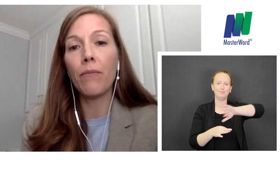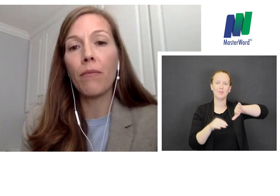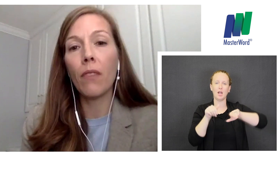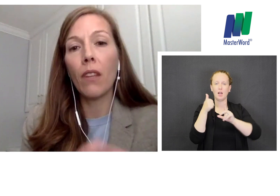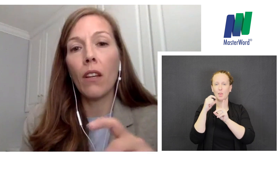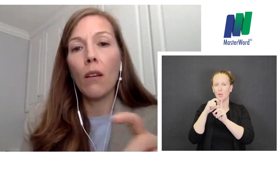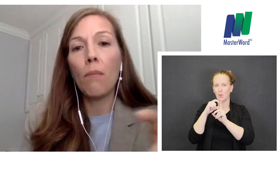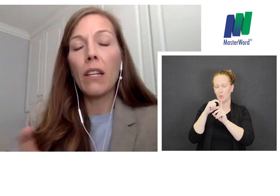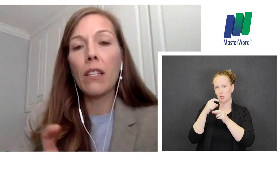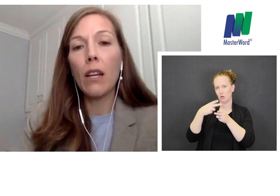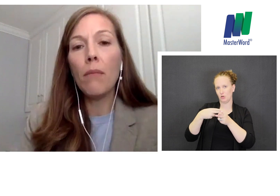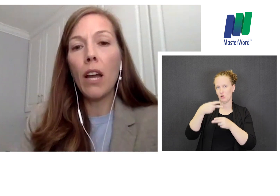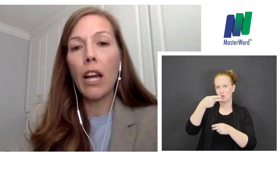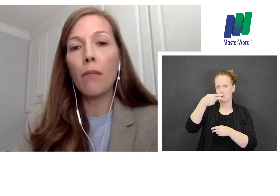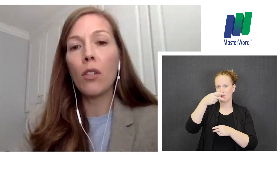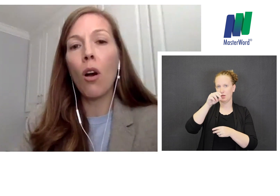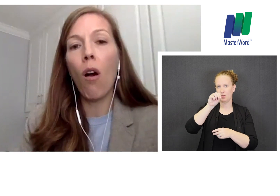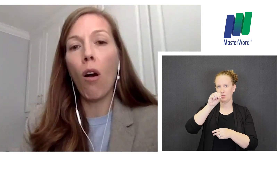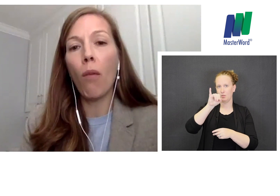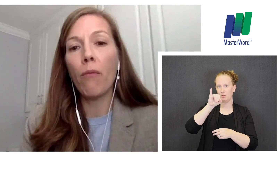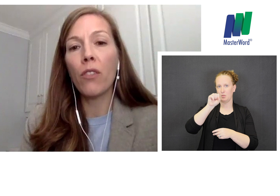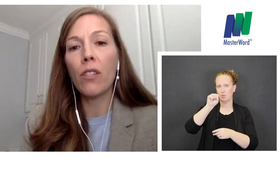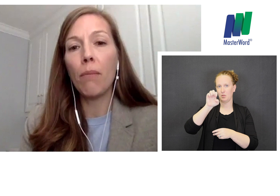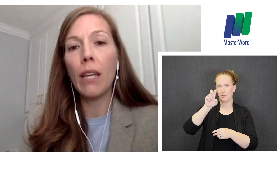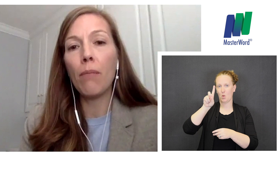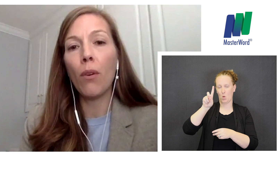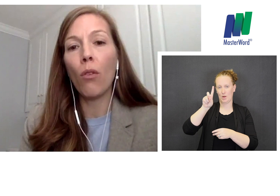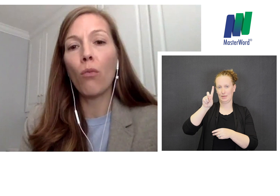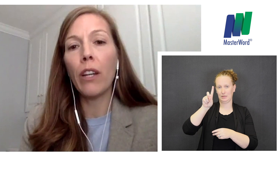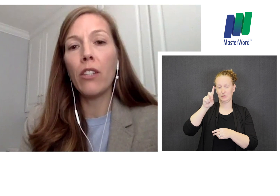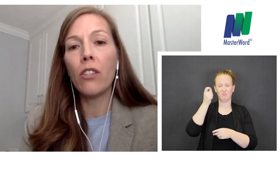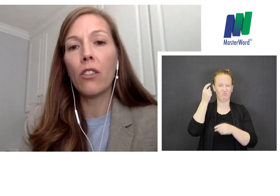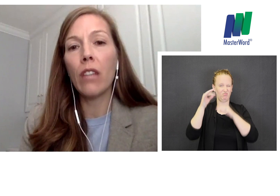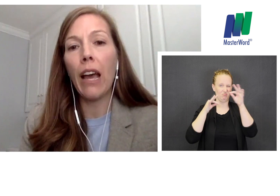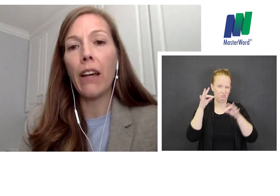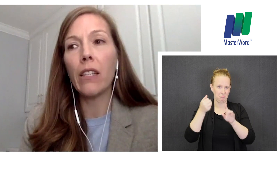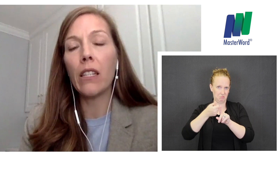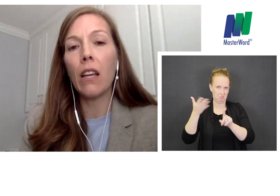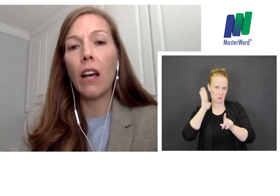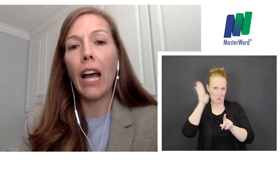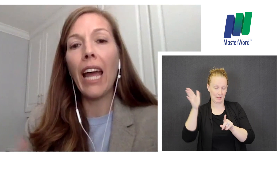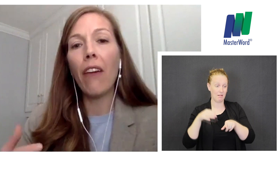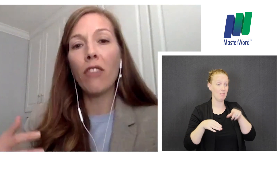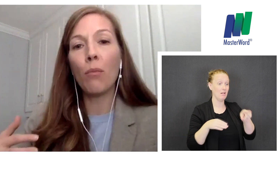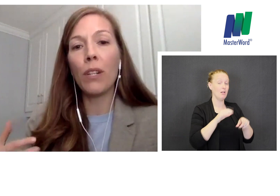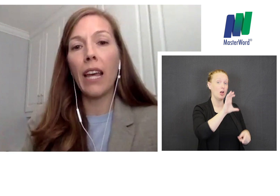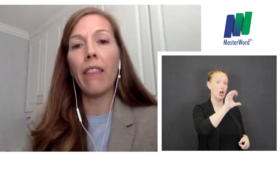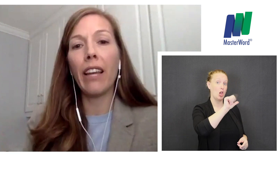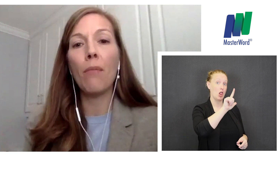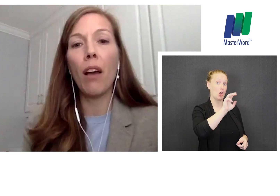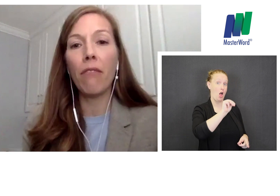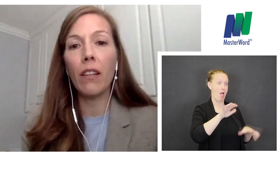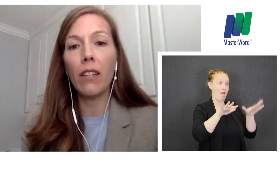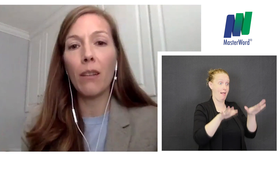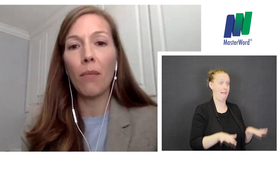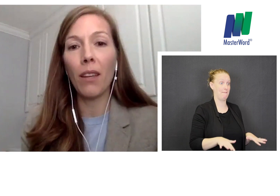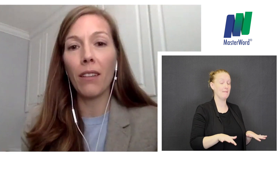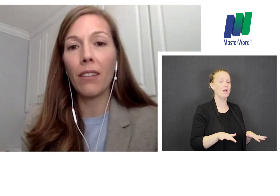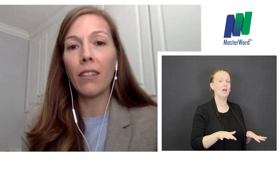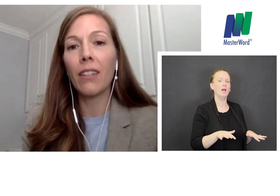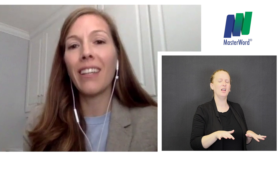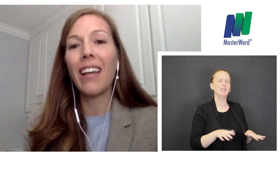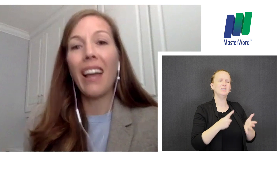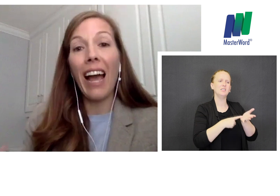poised, because sometimes calm for some people registers as I have to pretend like I'm not feeling